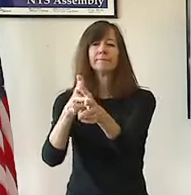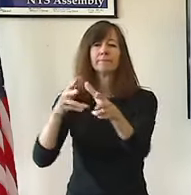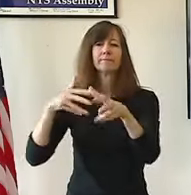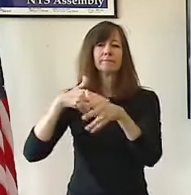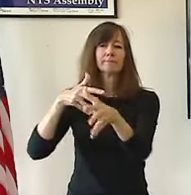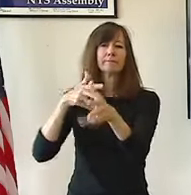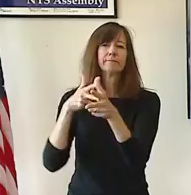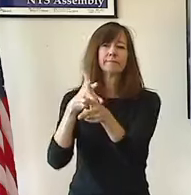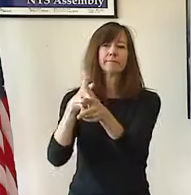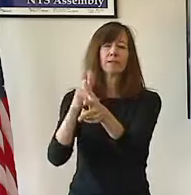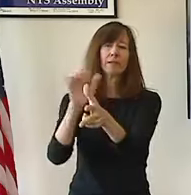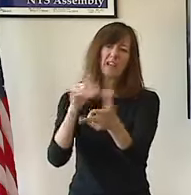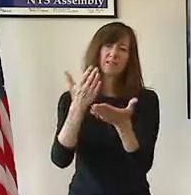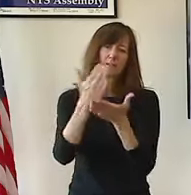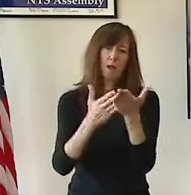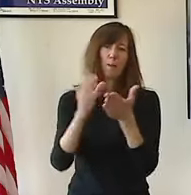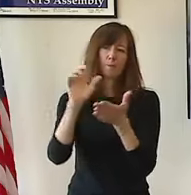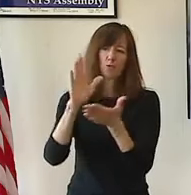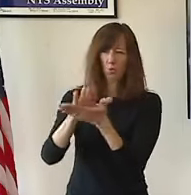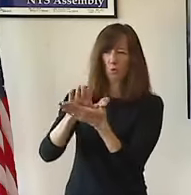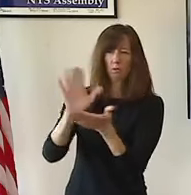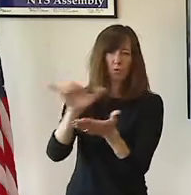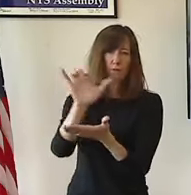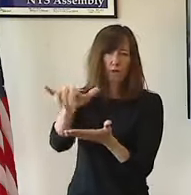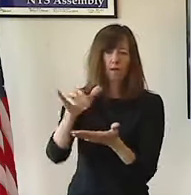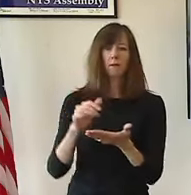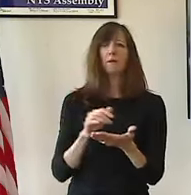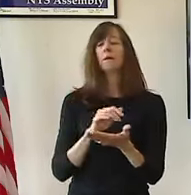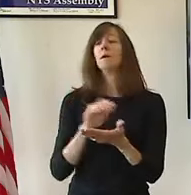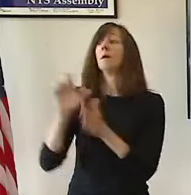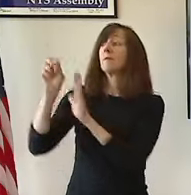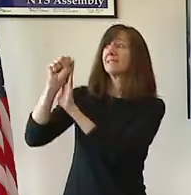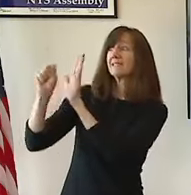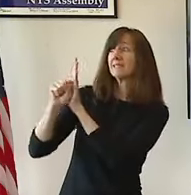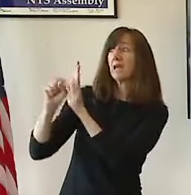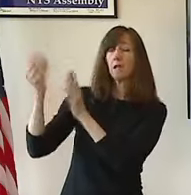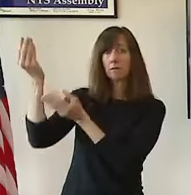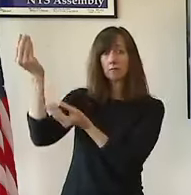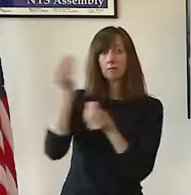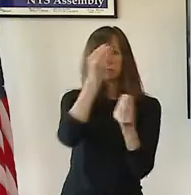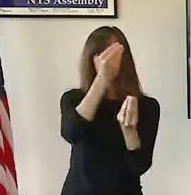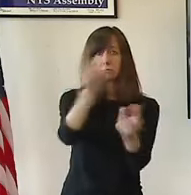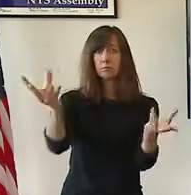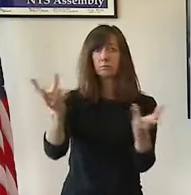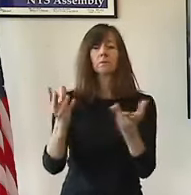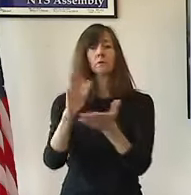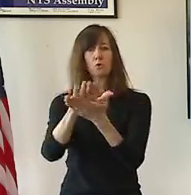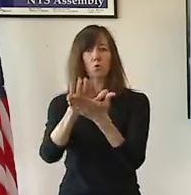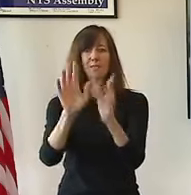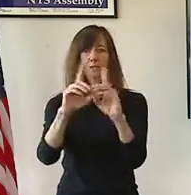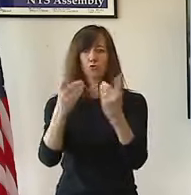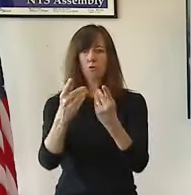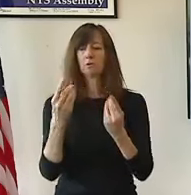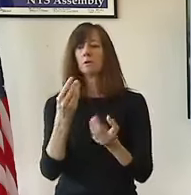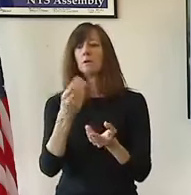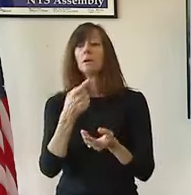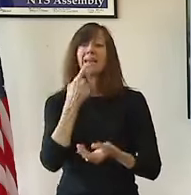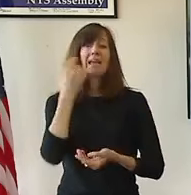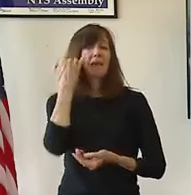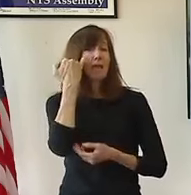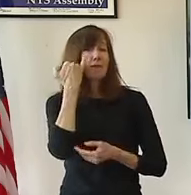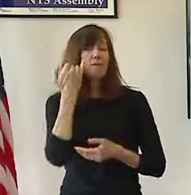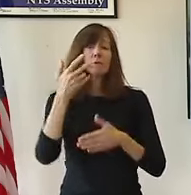doing that. The state has provided guidance that we've sent out to school districts, so I want to be clear. If it's a vehicle-oriented